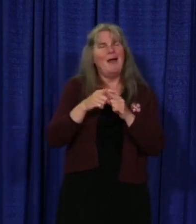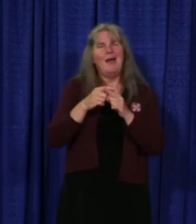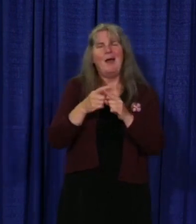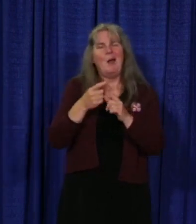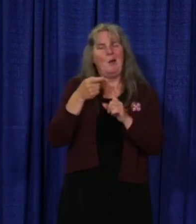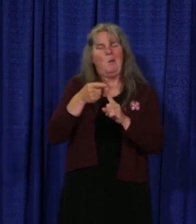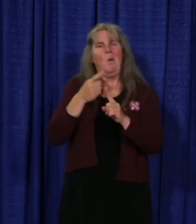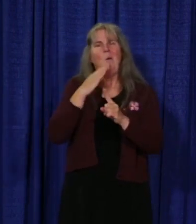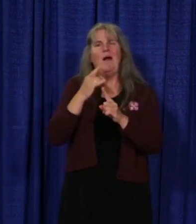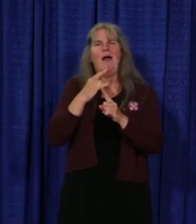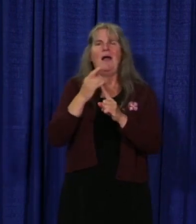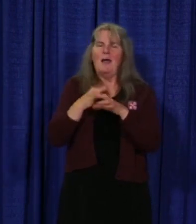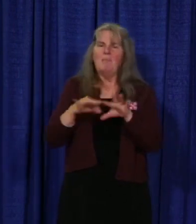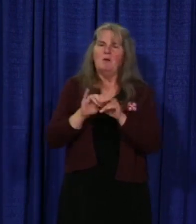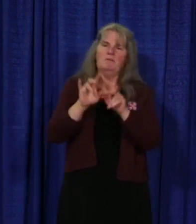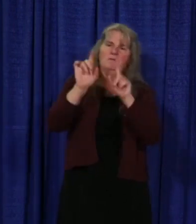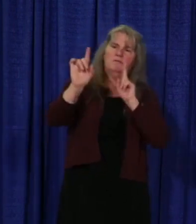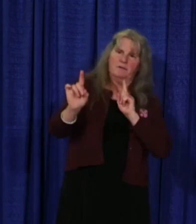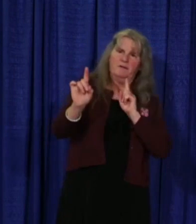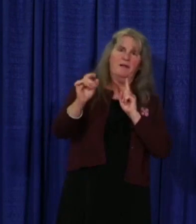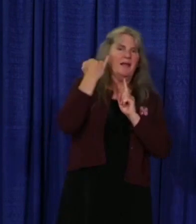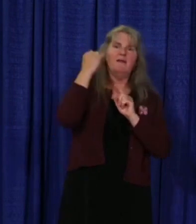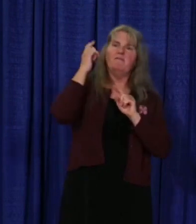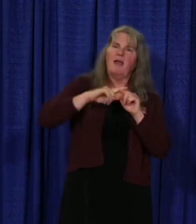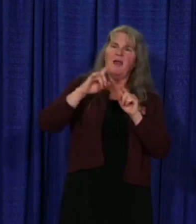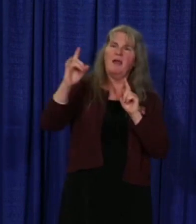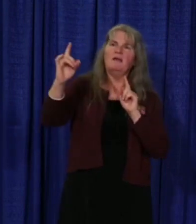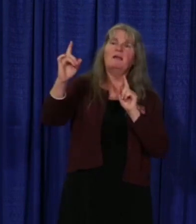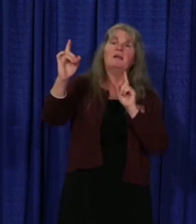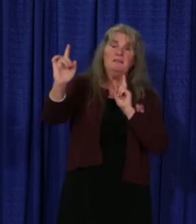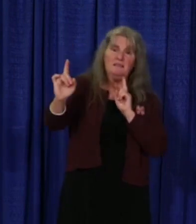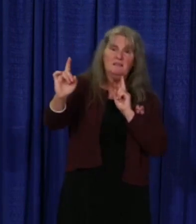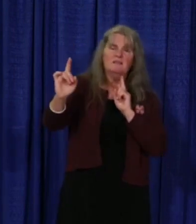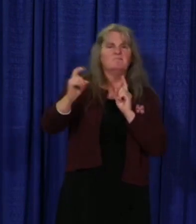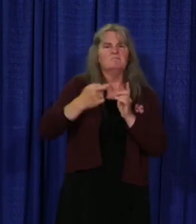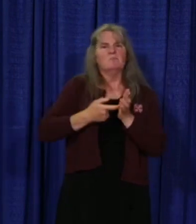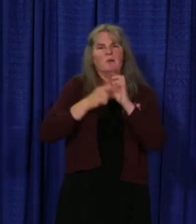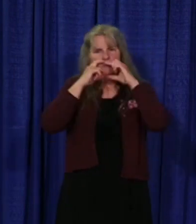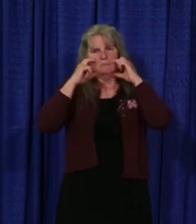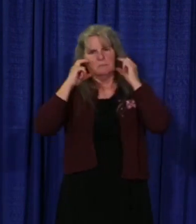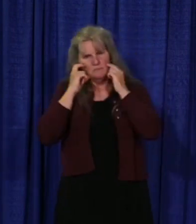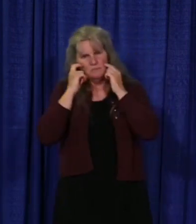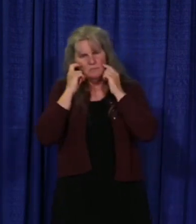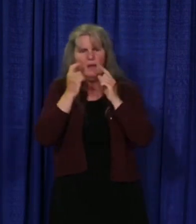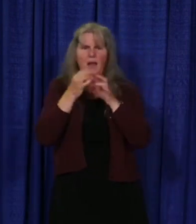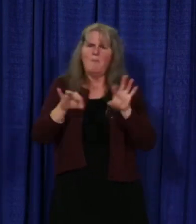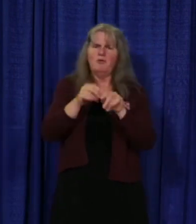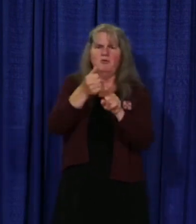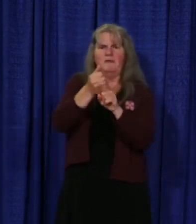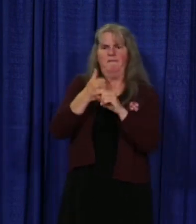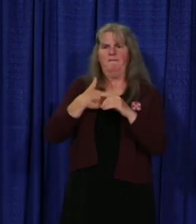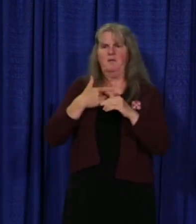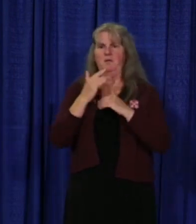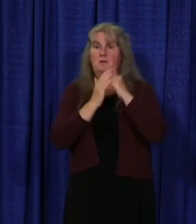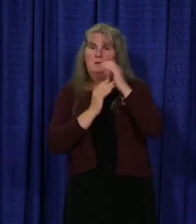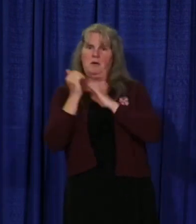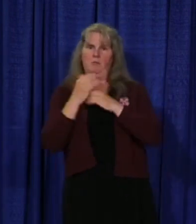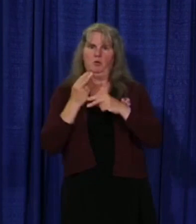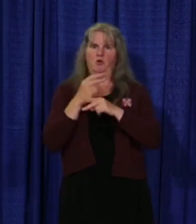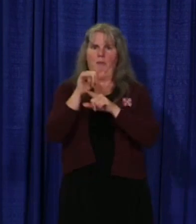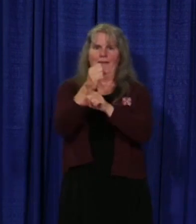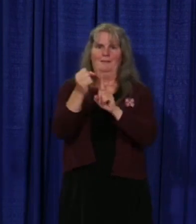be maintained. And I think there needs to be more comfort with people using masks and feeling comfortable using masks in those settings.